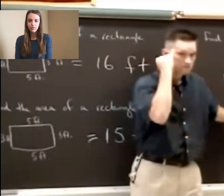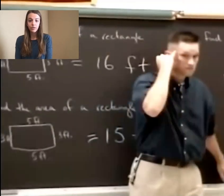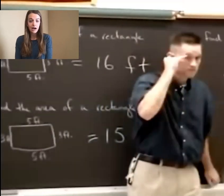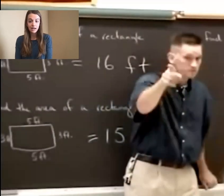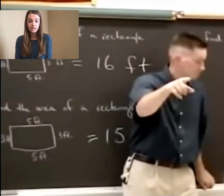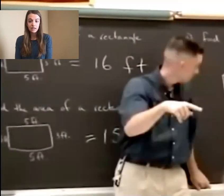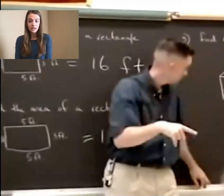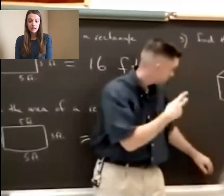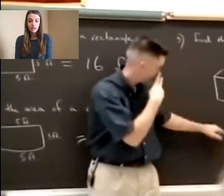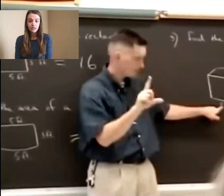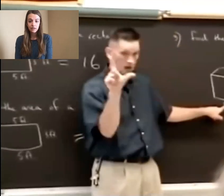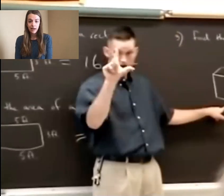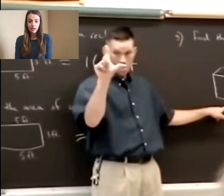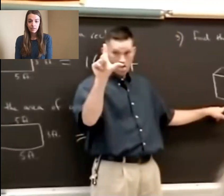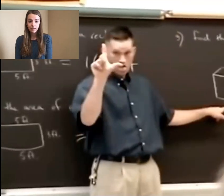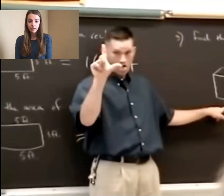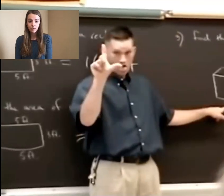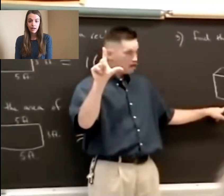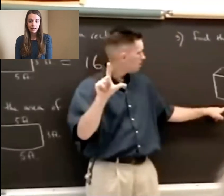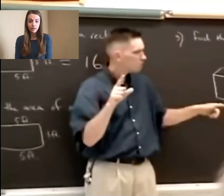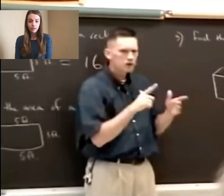or the height, the length or L.